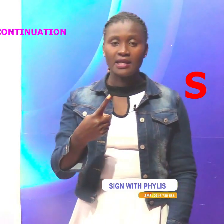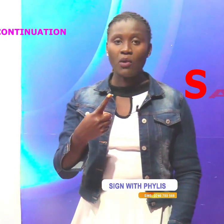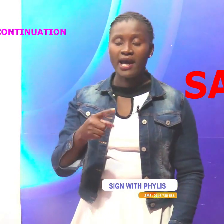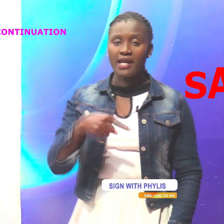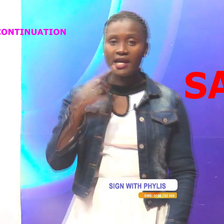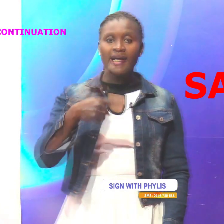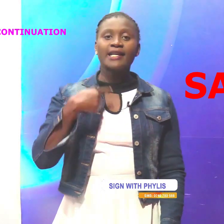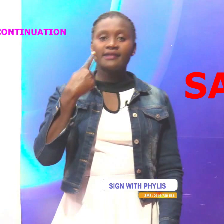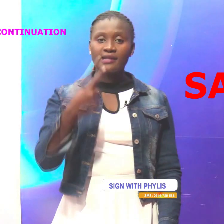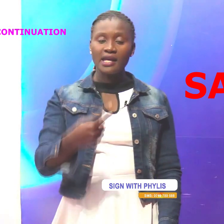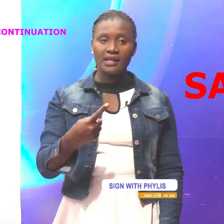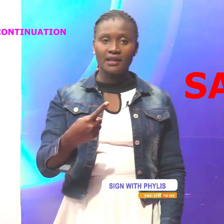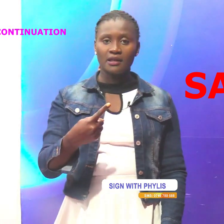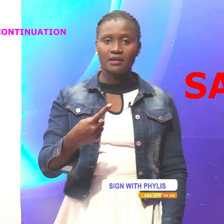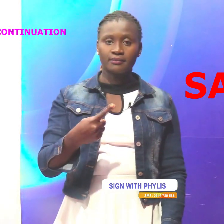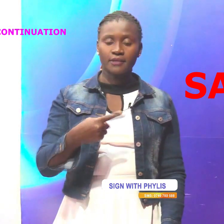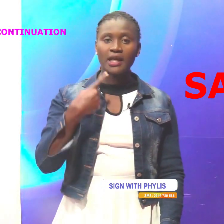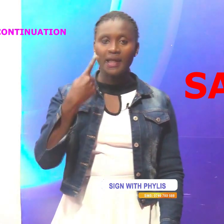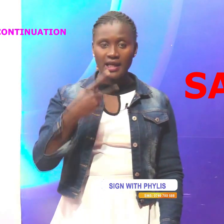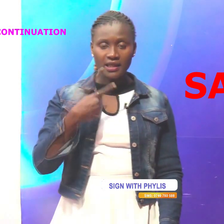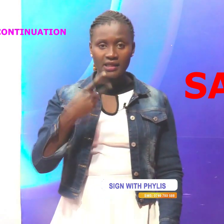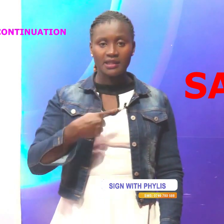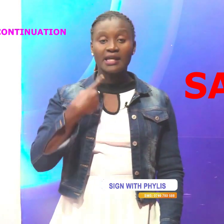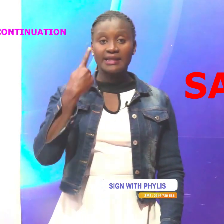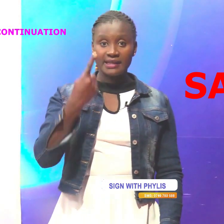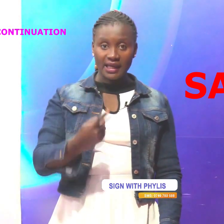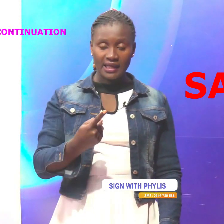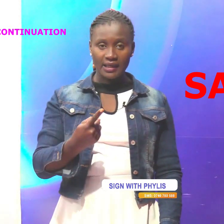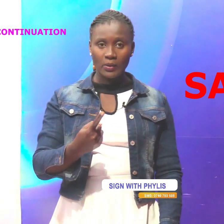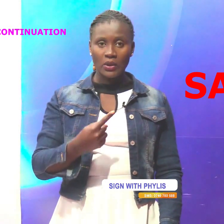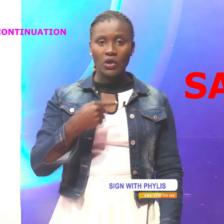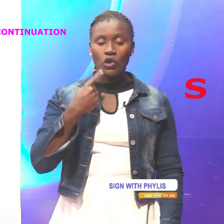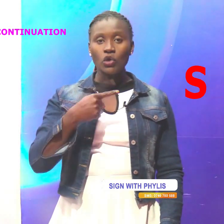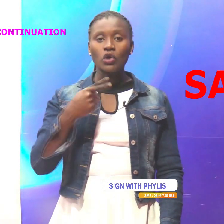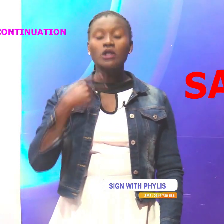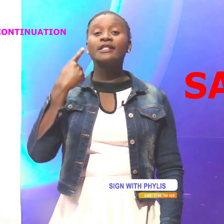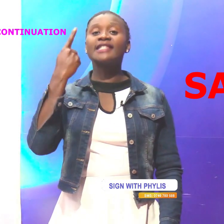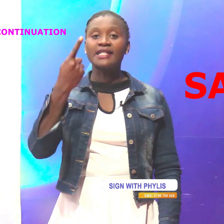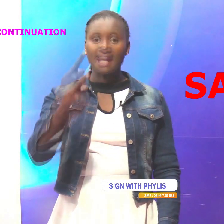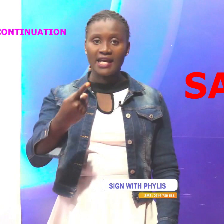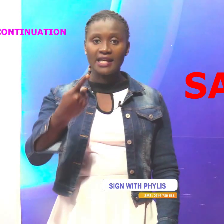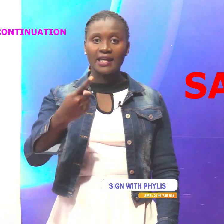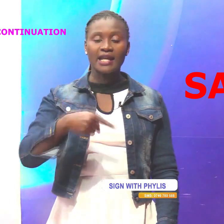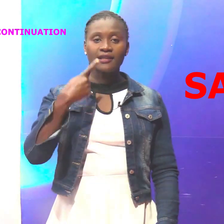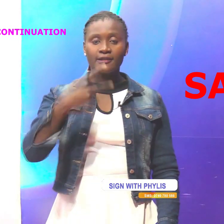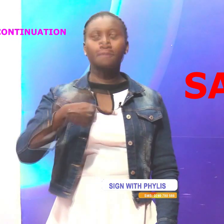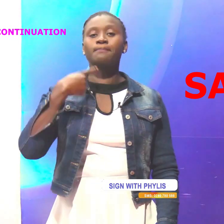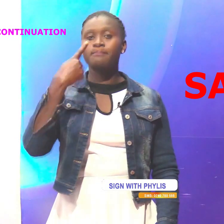word say. Okay, like this. Say. You say like this.